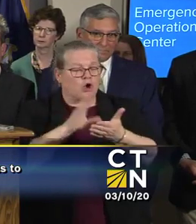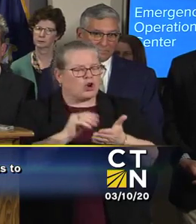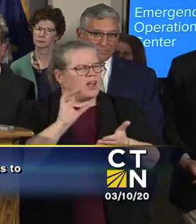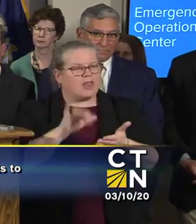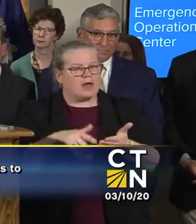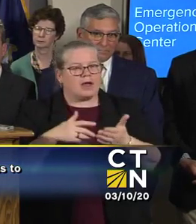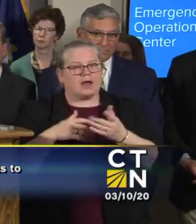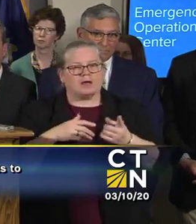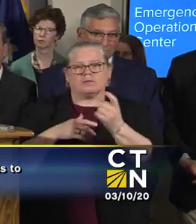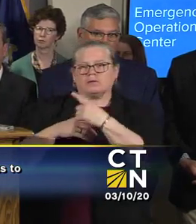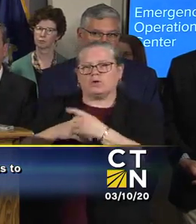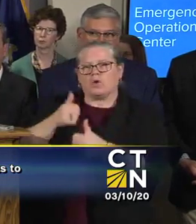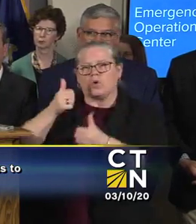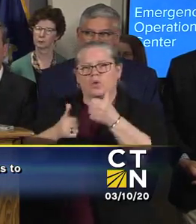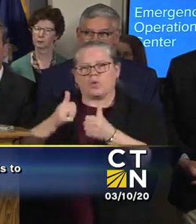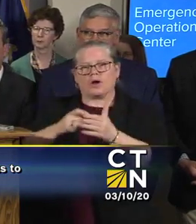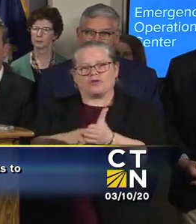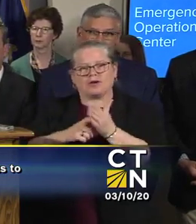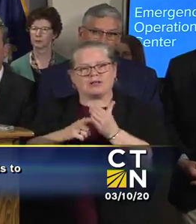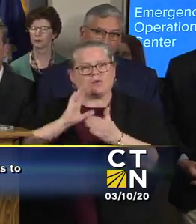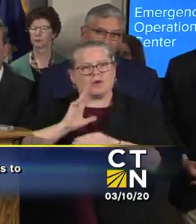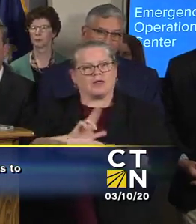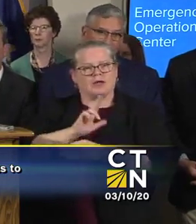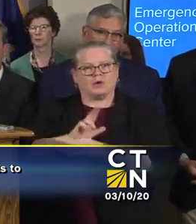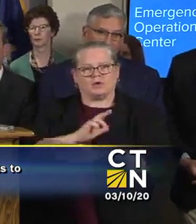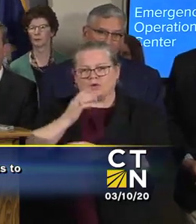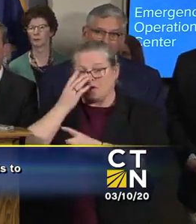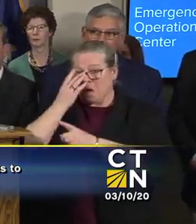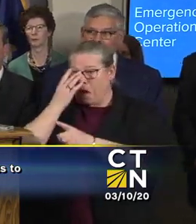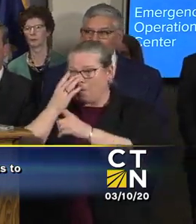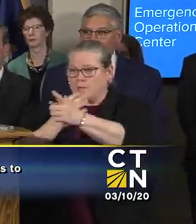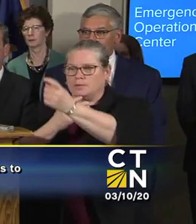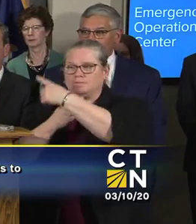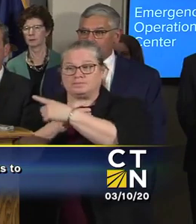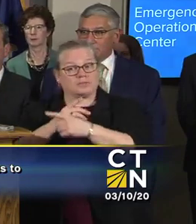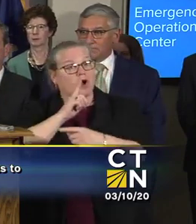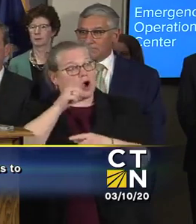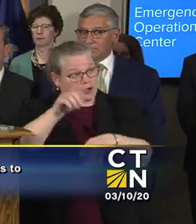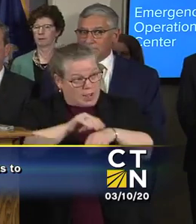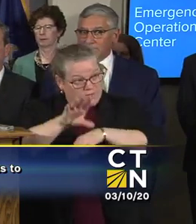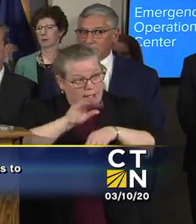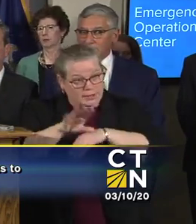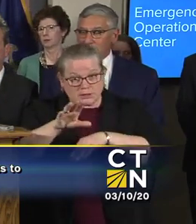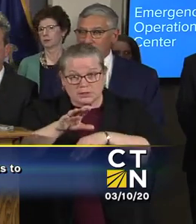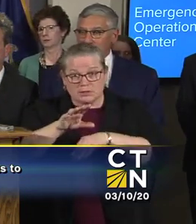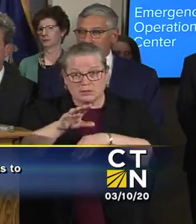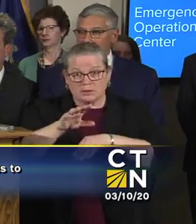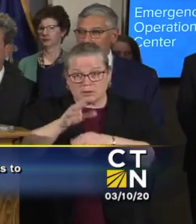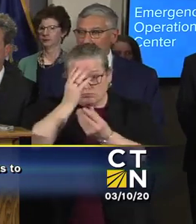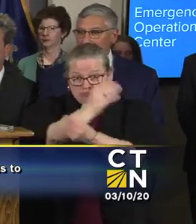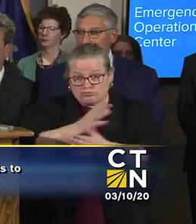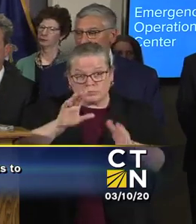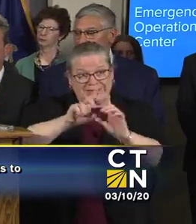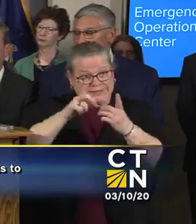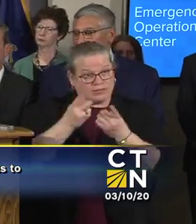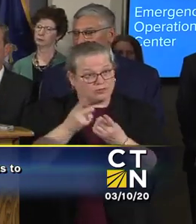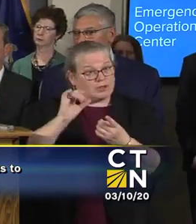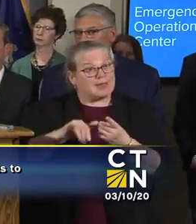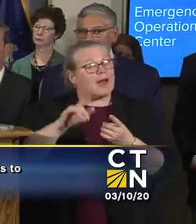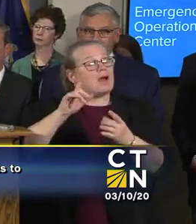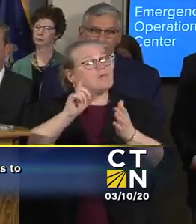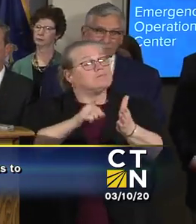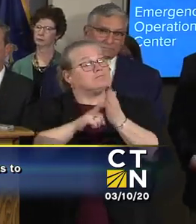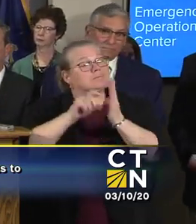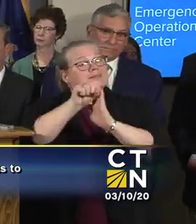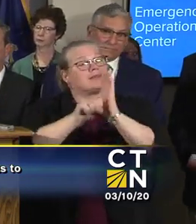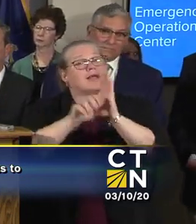criteria will Will it be are you advising districts that they will be able to actually receive those waivers, that